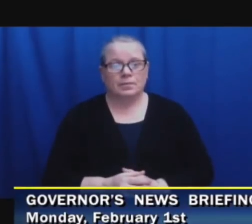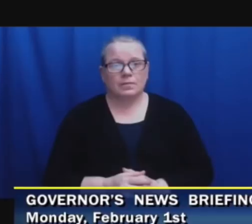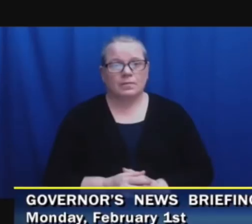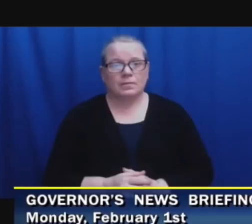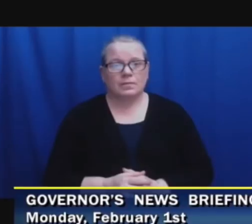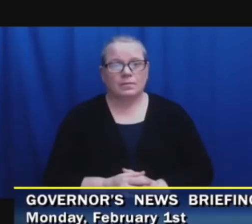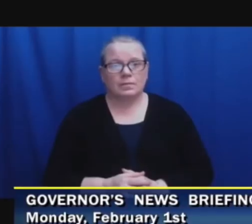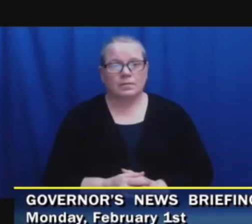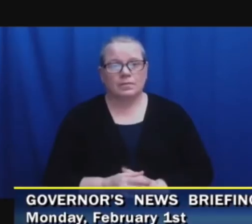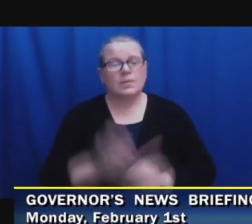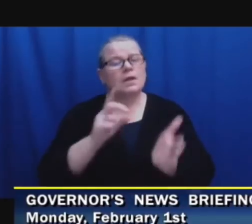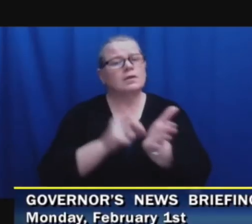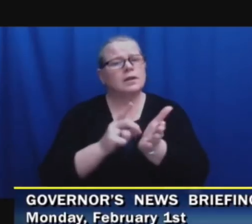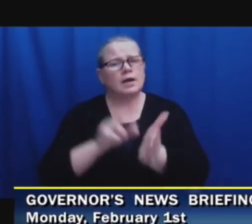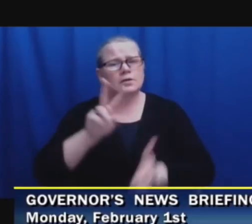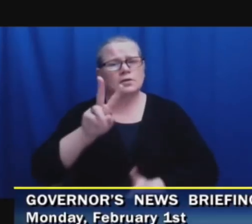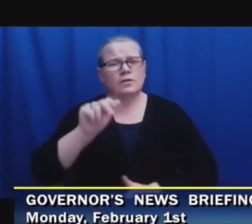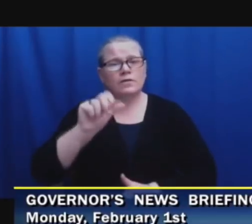Dr. Vasquez, I wanted to ask,